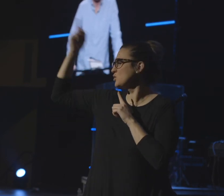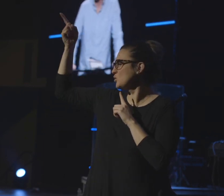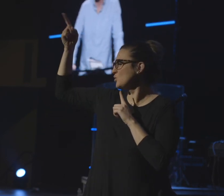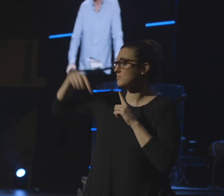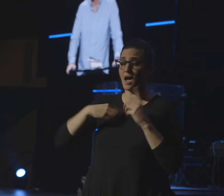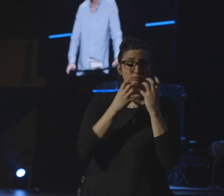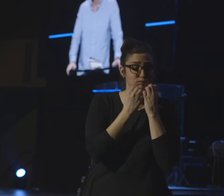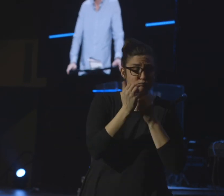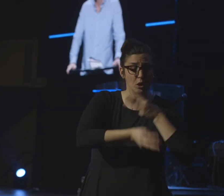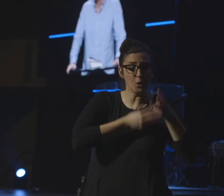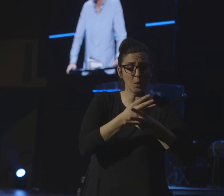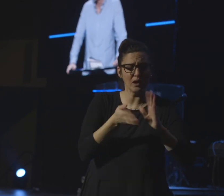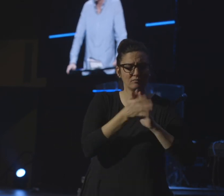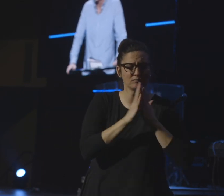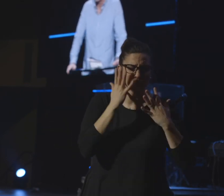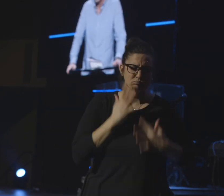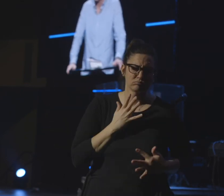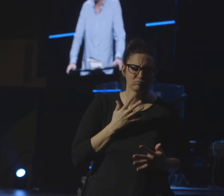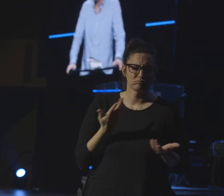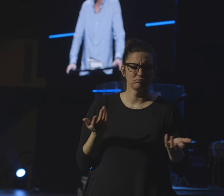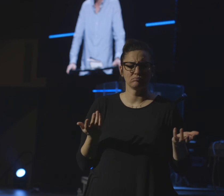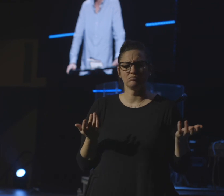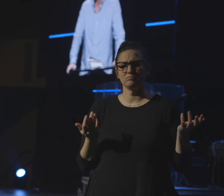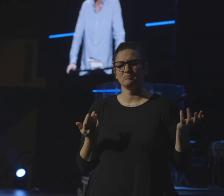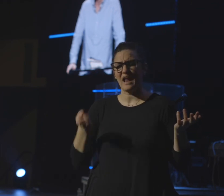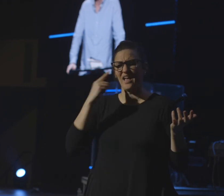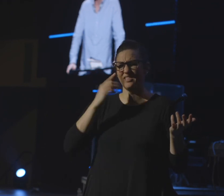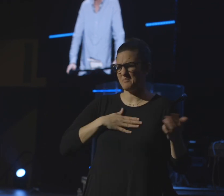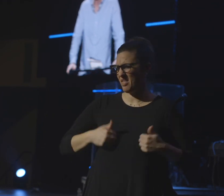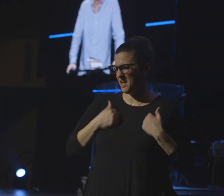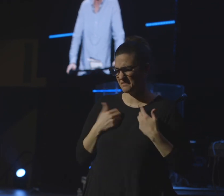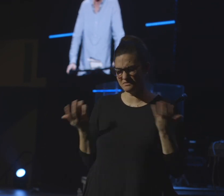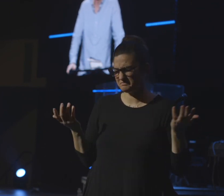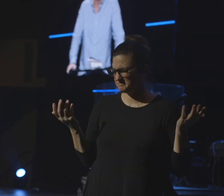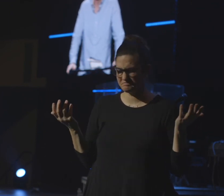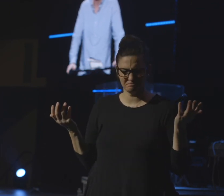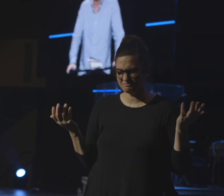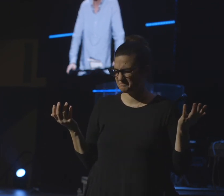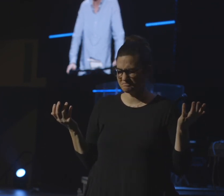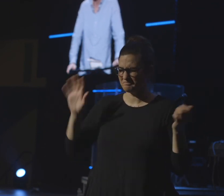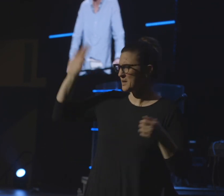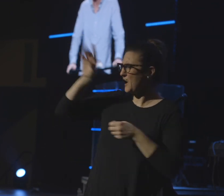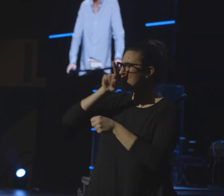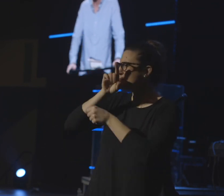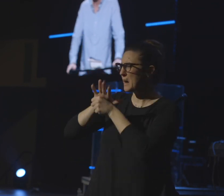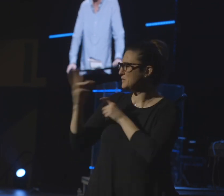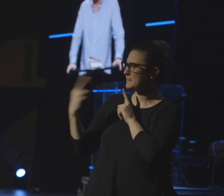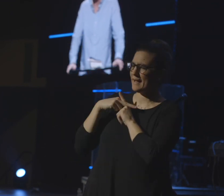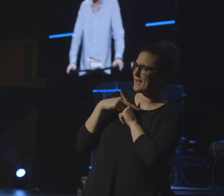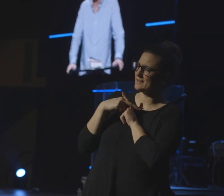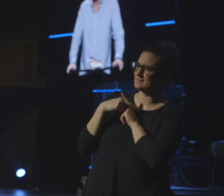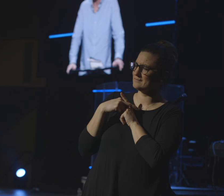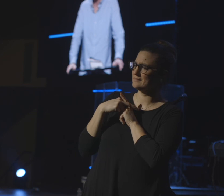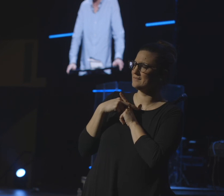to think that nothing interesting is going to happen in my life, that the promises of God are not for me. But Lord,